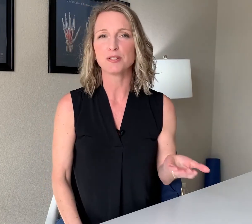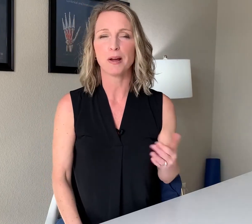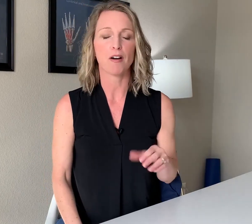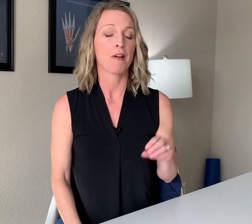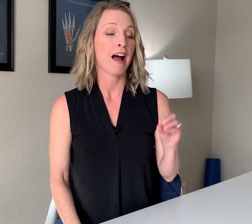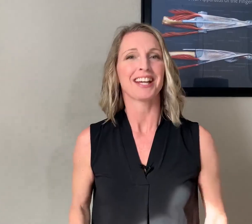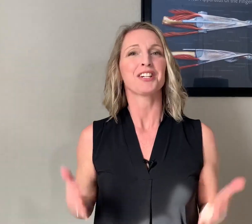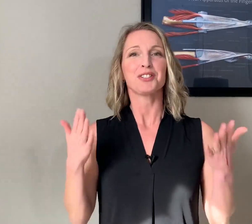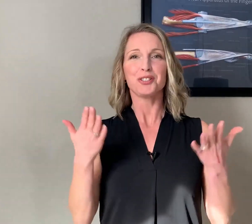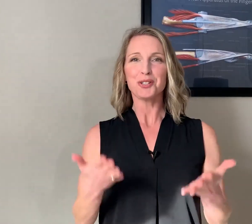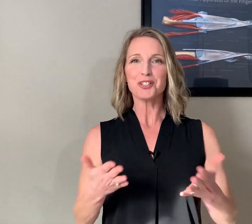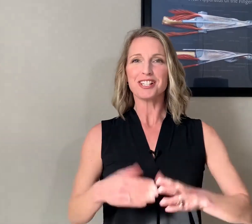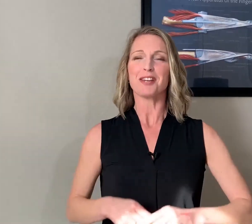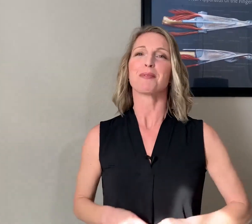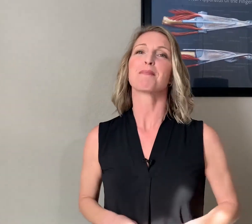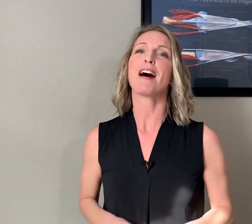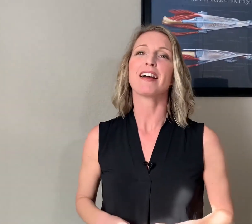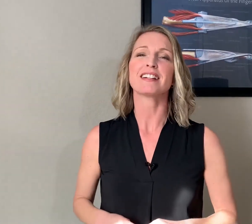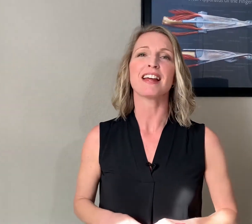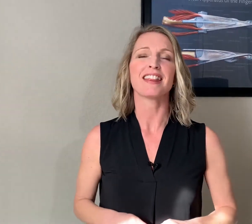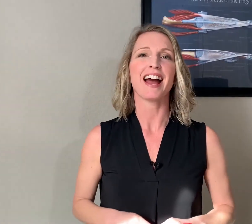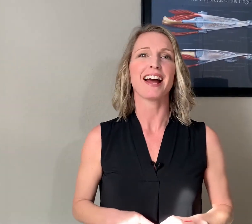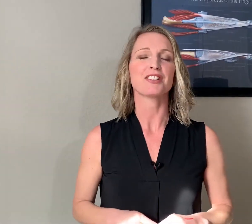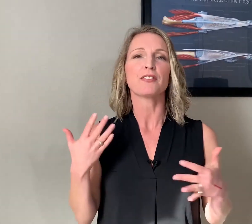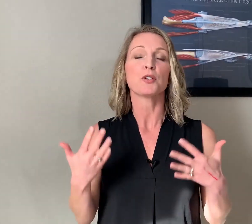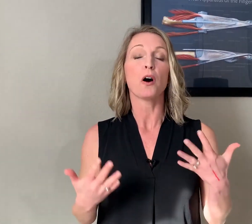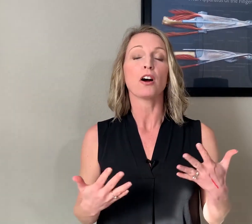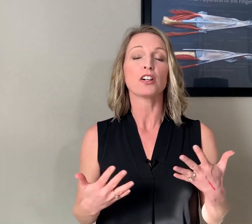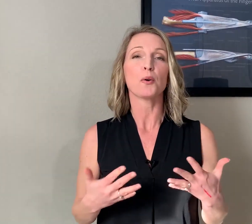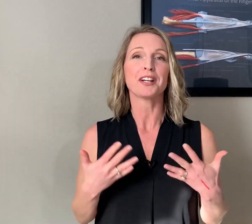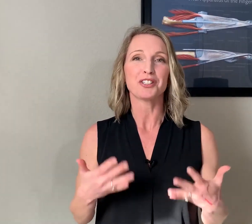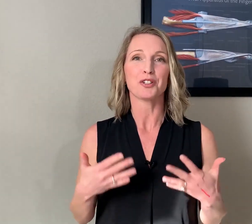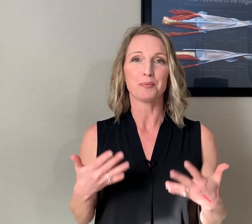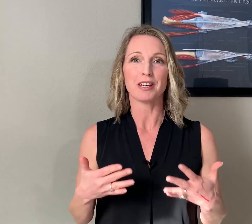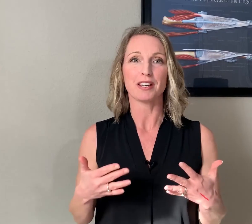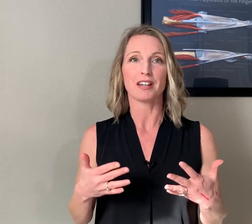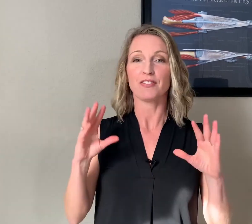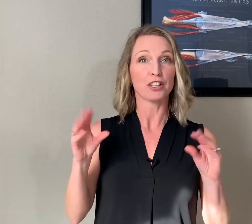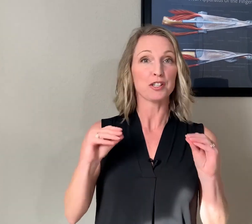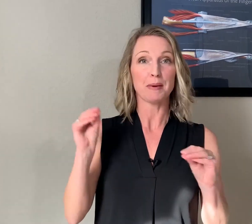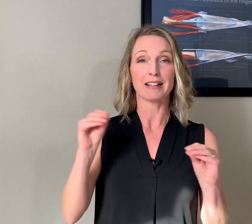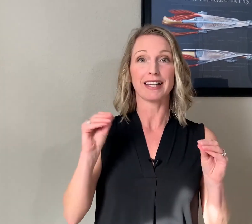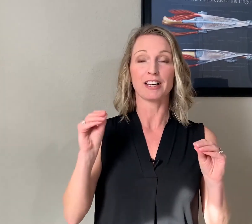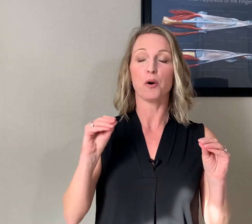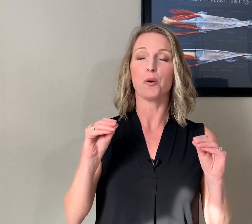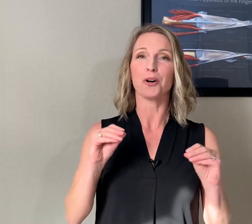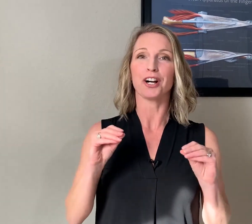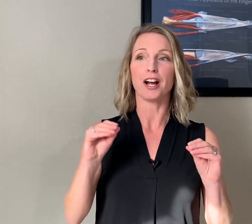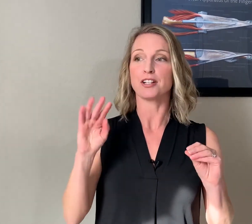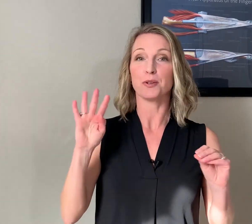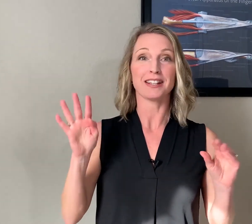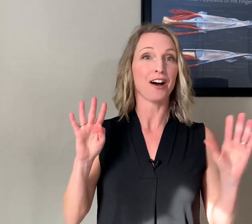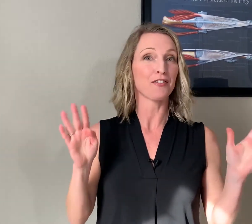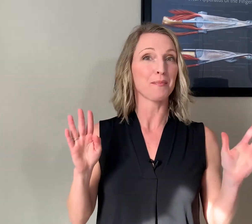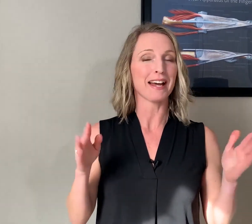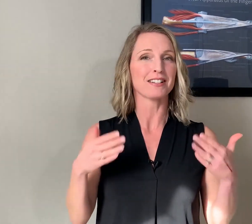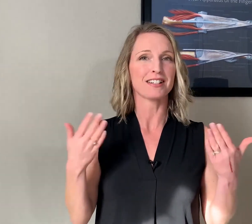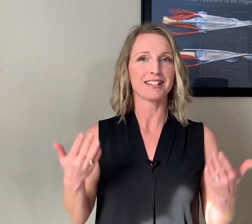well. Do just keep in mind that if you are going to be finger spelling or doing the alphabet to